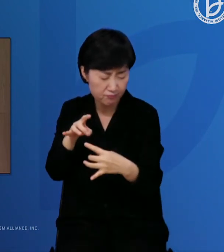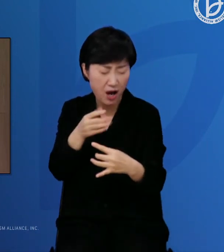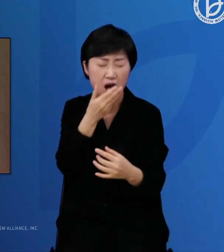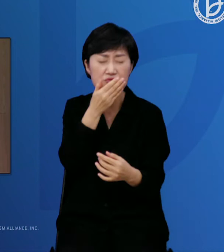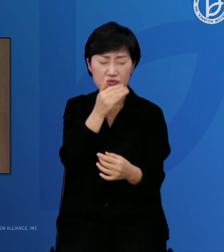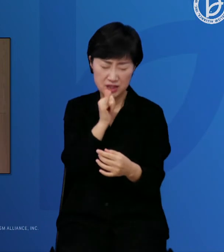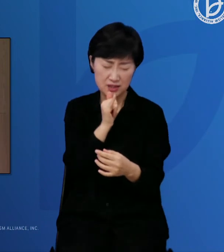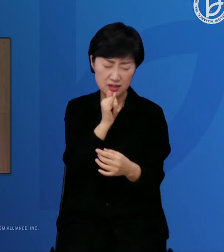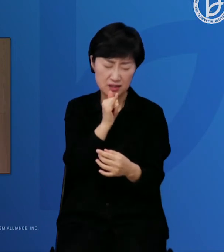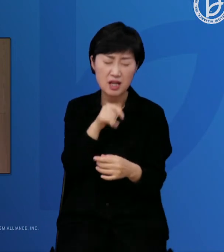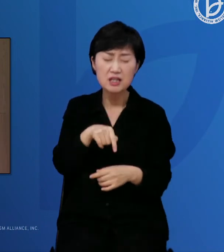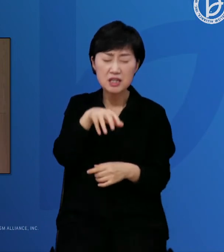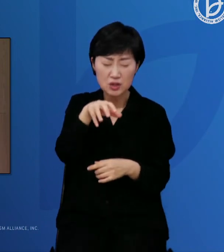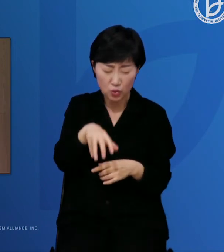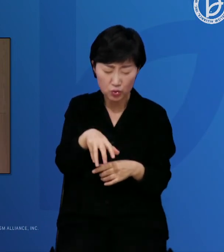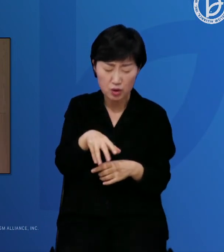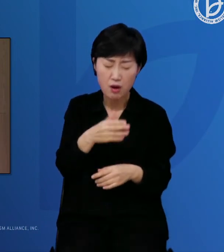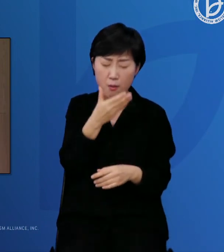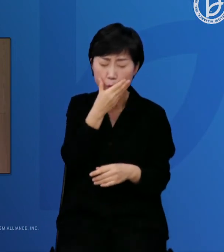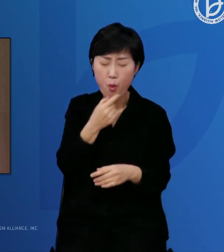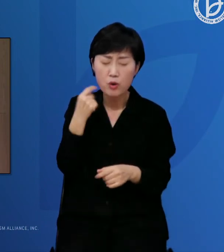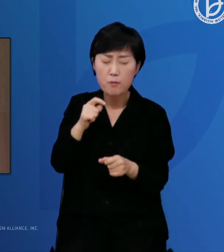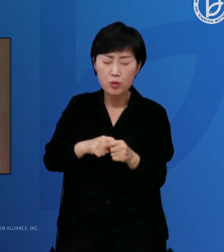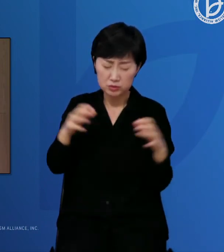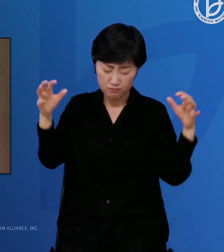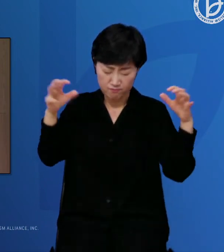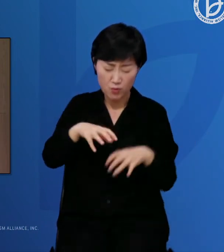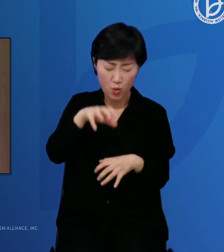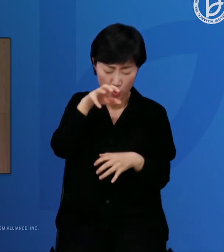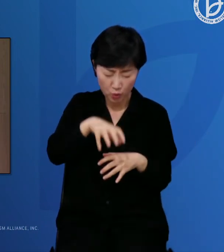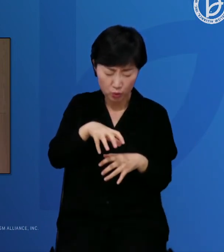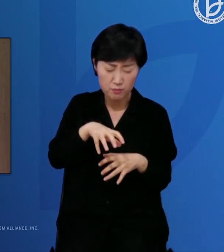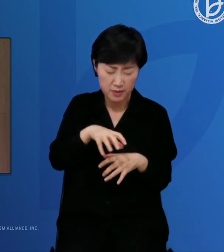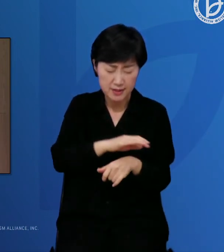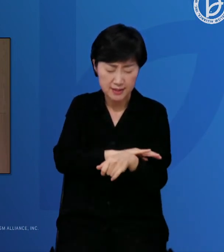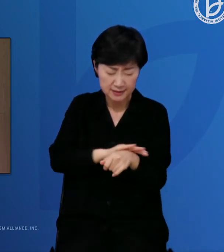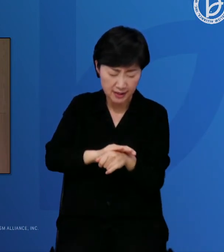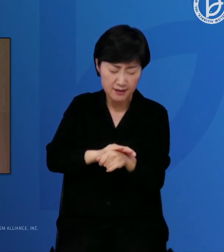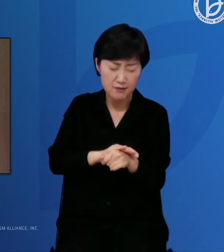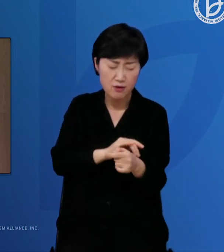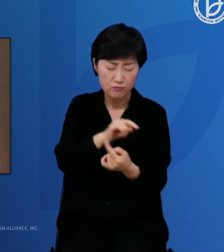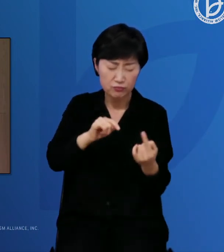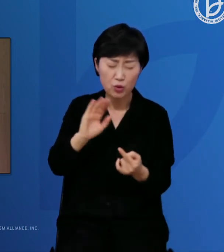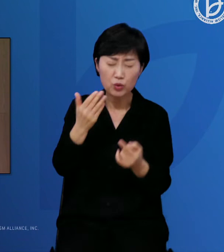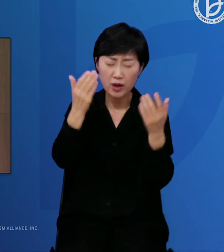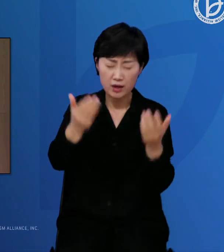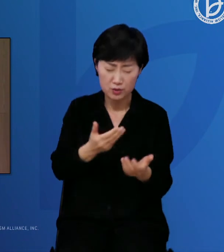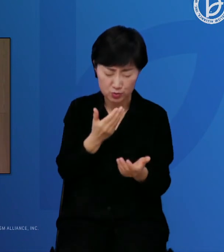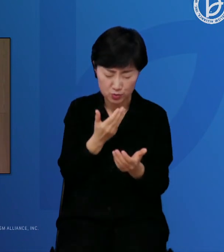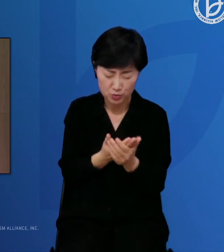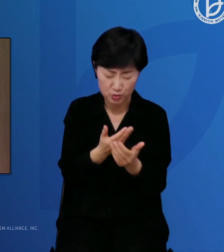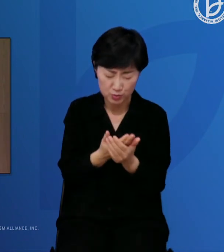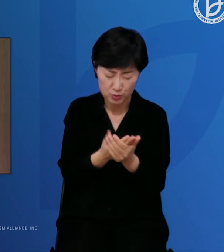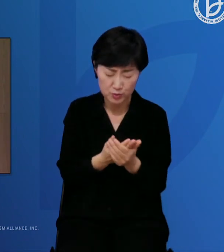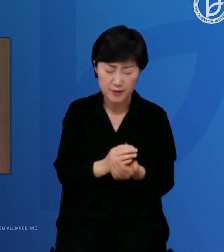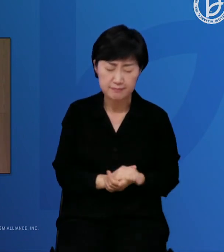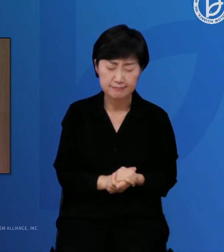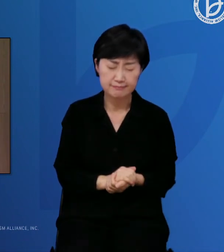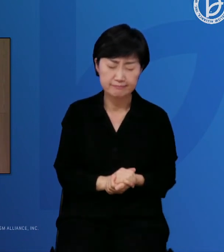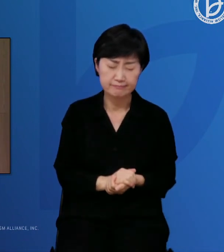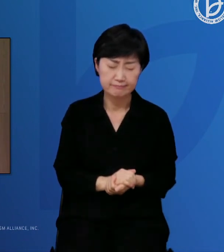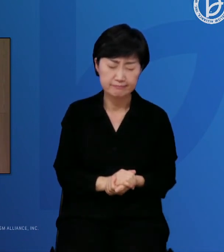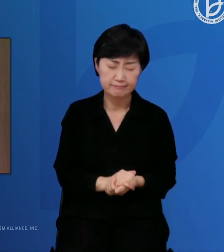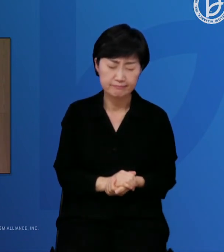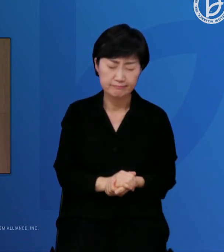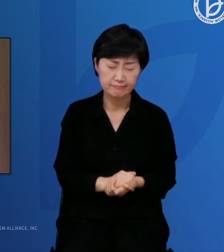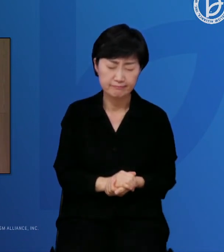and for abundantly preparing the specific message applicable to field to the Saturday and Sunday pulpit, as well as the various conferences. Within the stream, may our church raise up